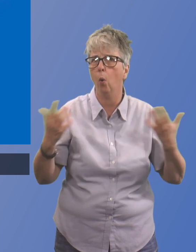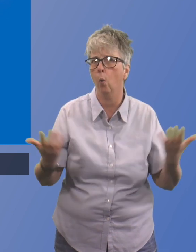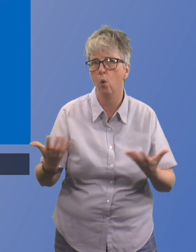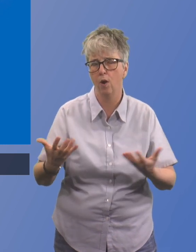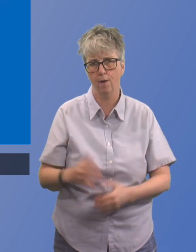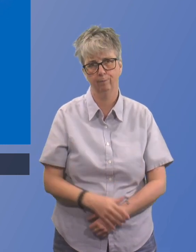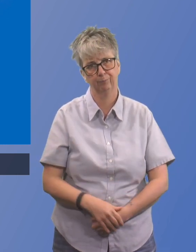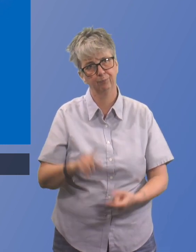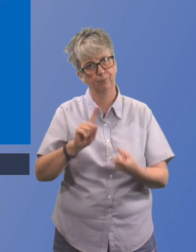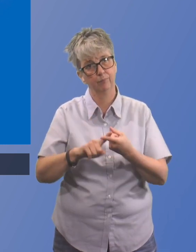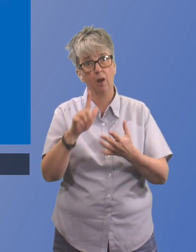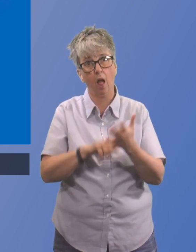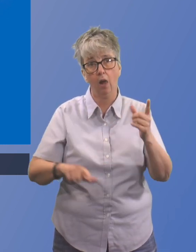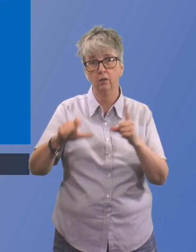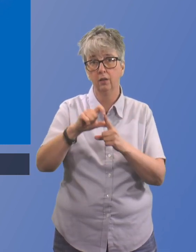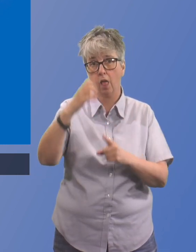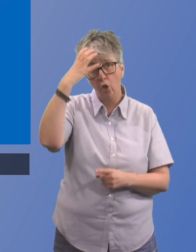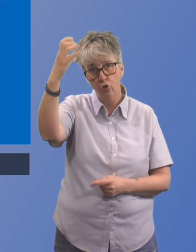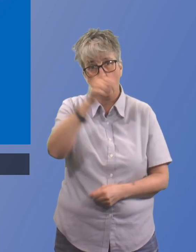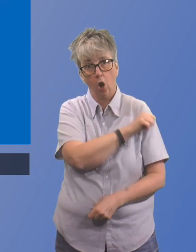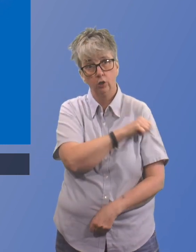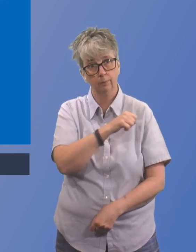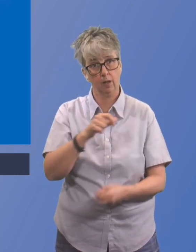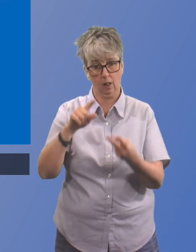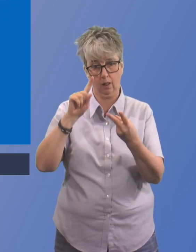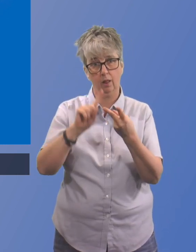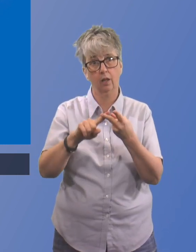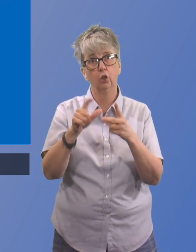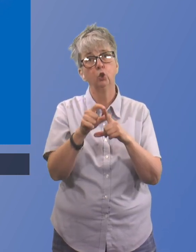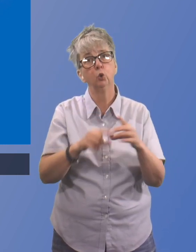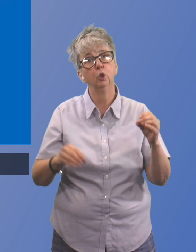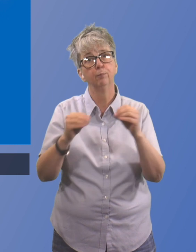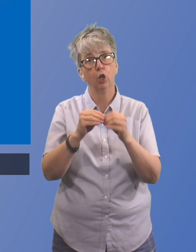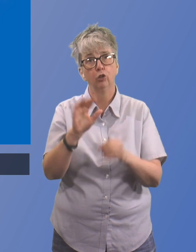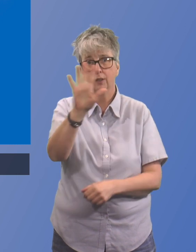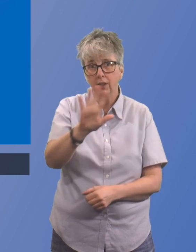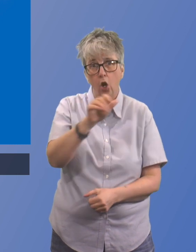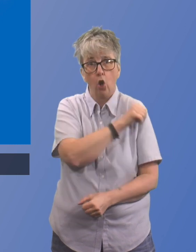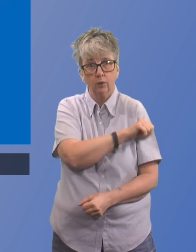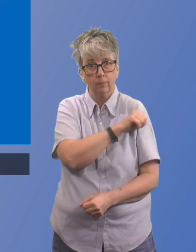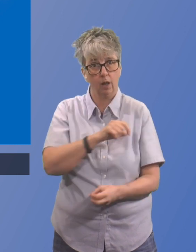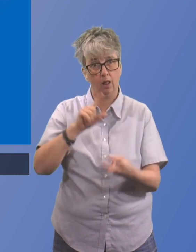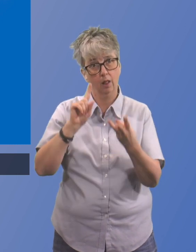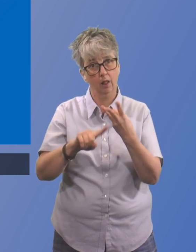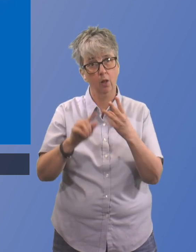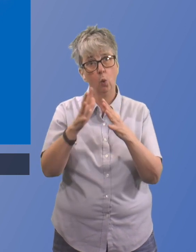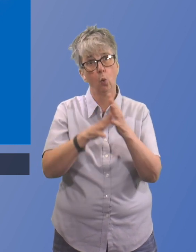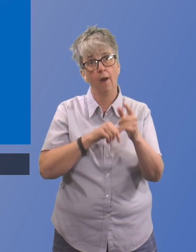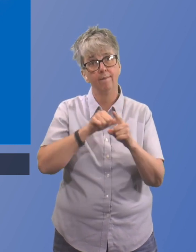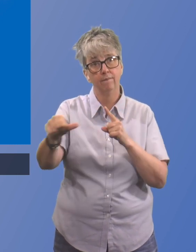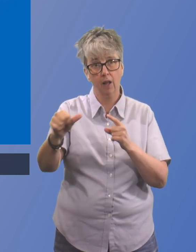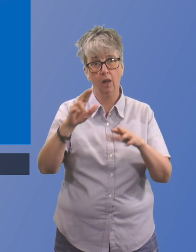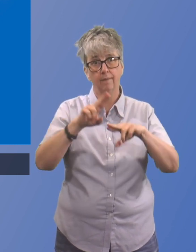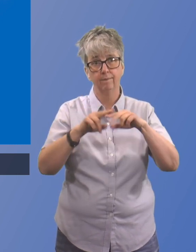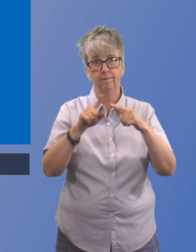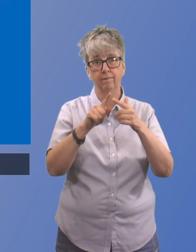Hospital, Crofton Ward at Fieldhead Hospital, Wakefield, and the Poplars in Hemsworth, which is no longer a suitable location